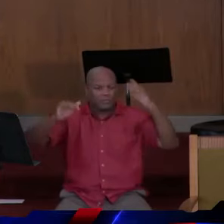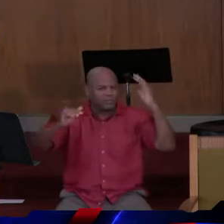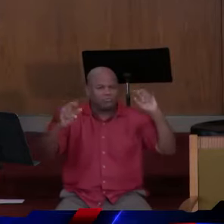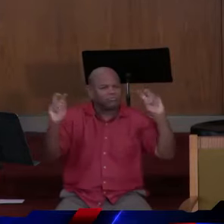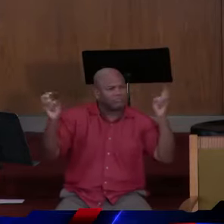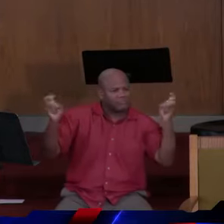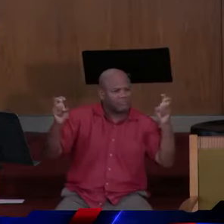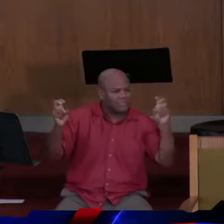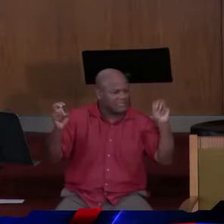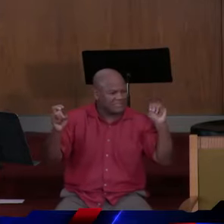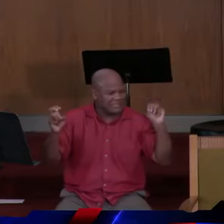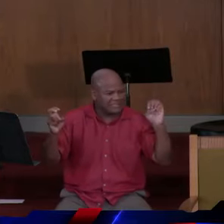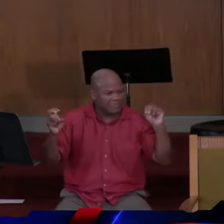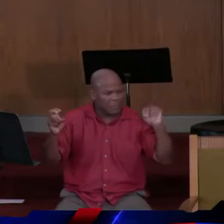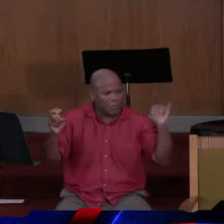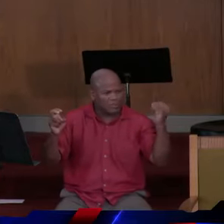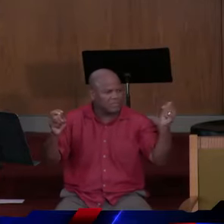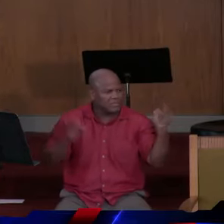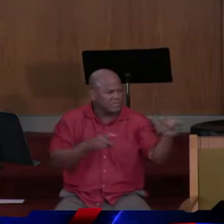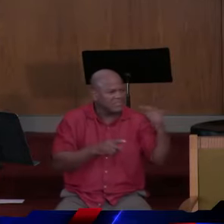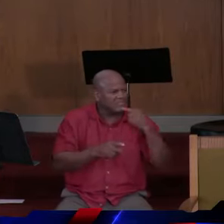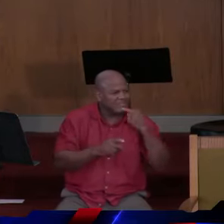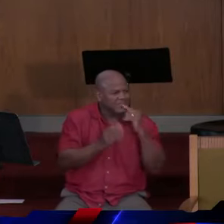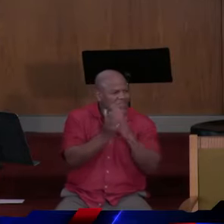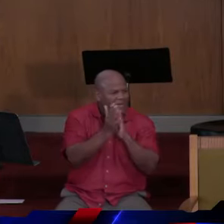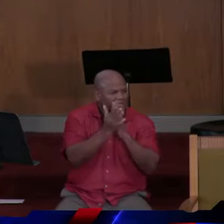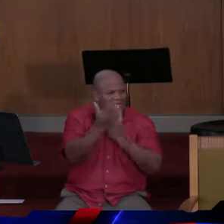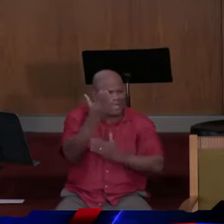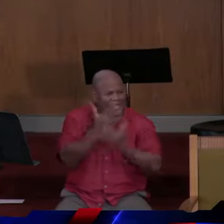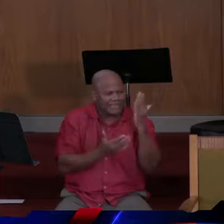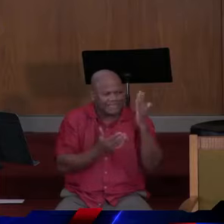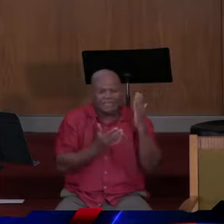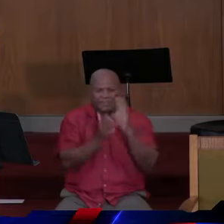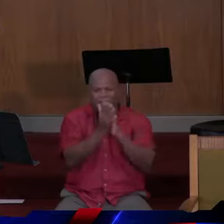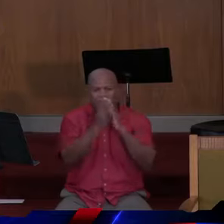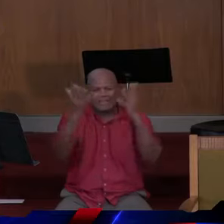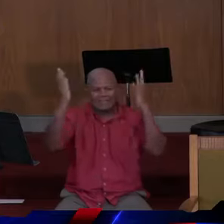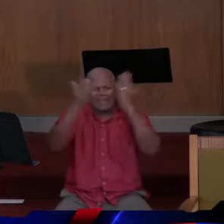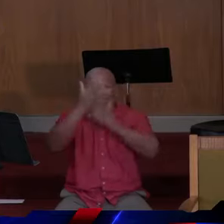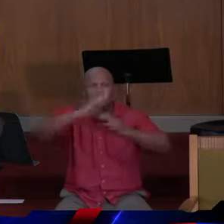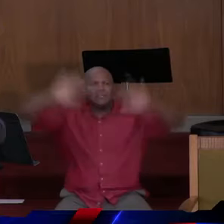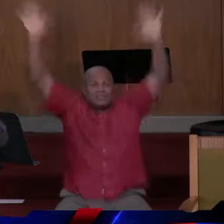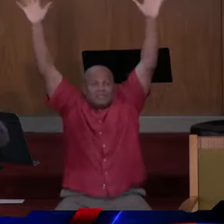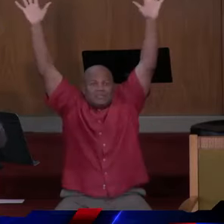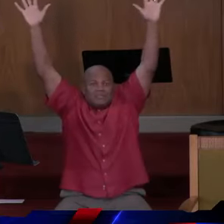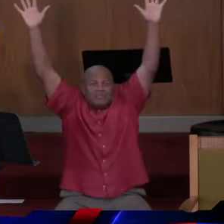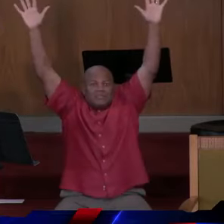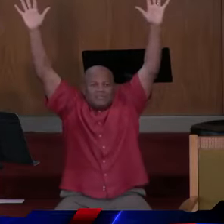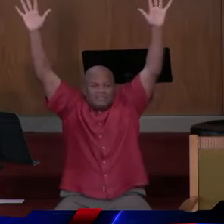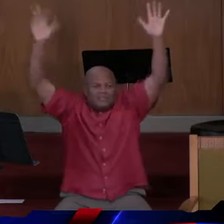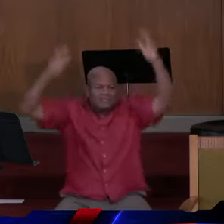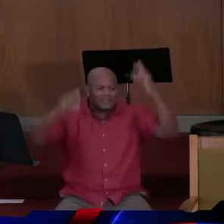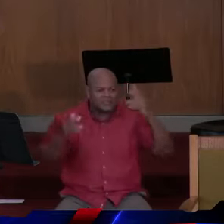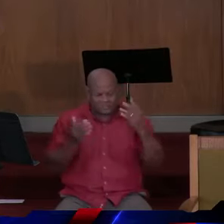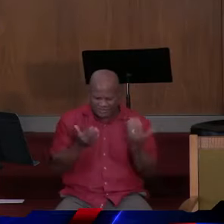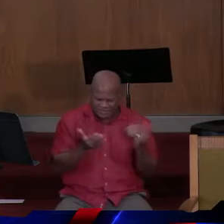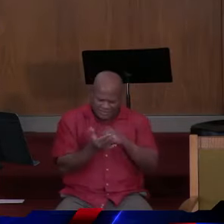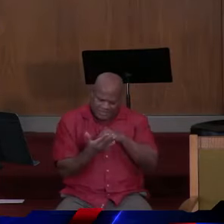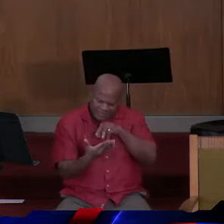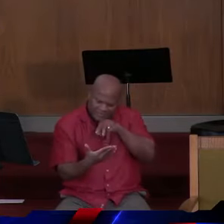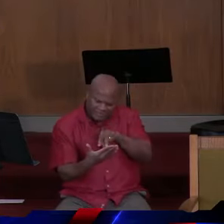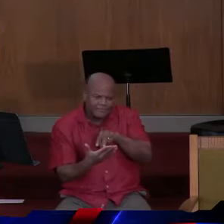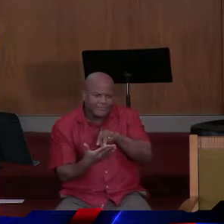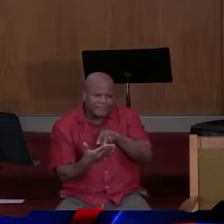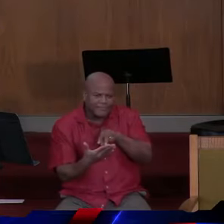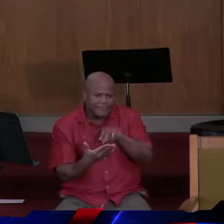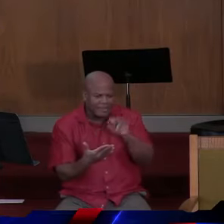it. It's what he said, praise hands. So here it is. Let's look again